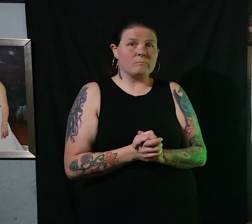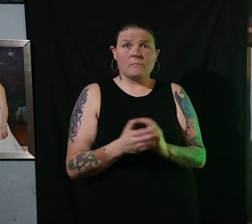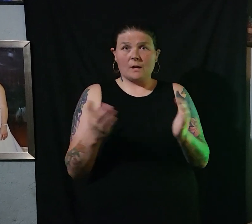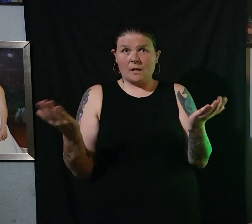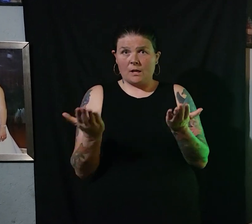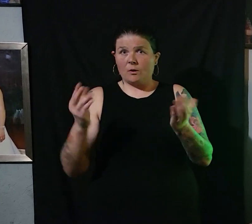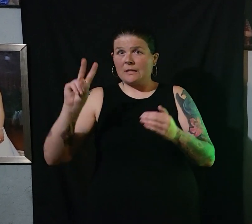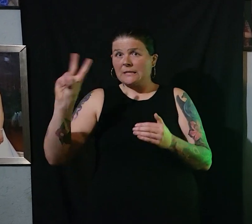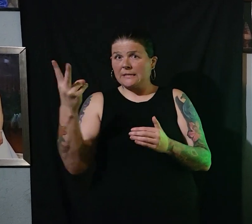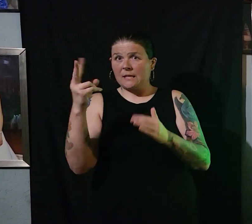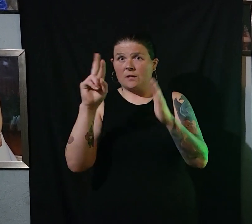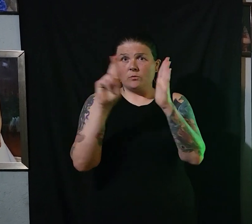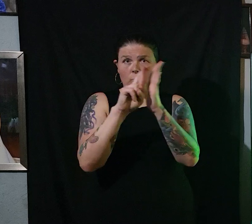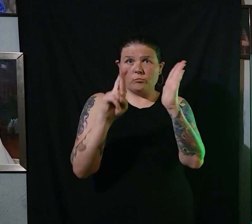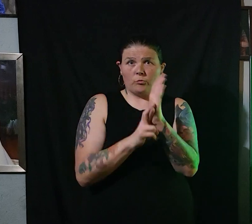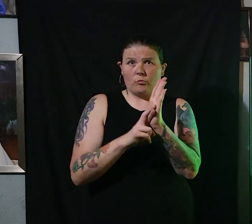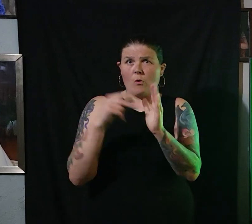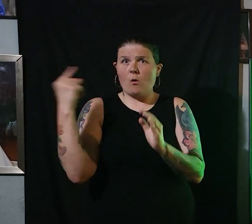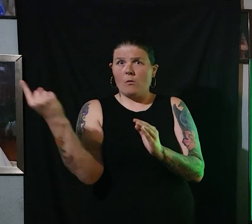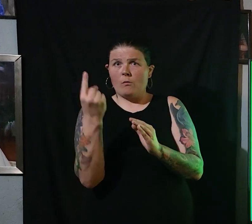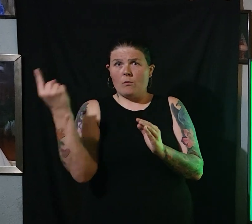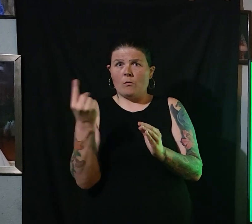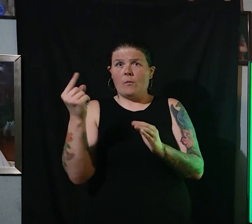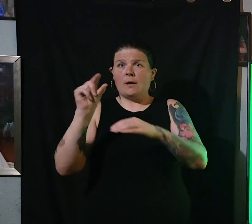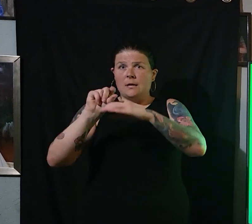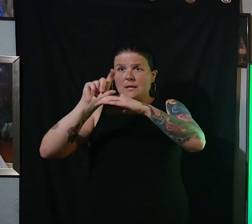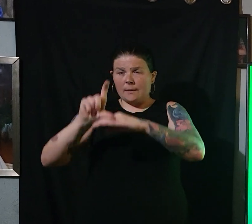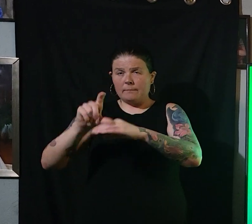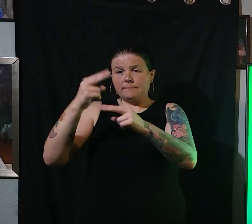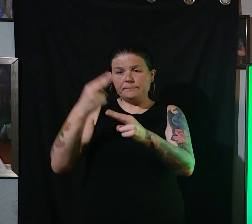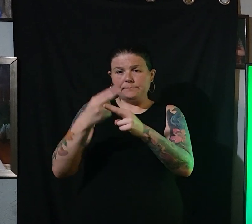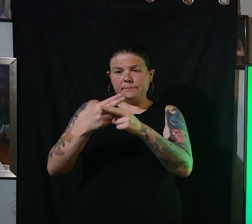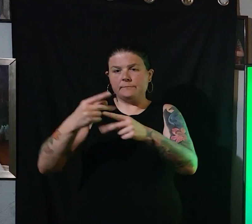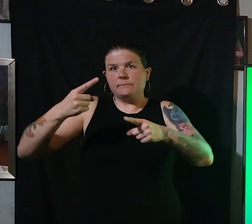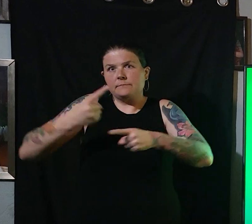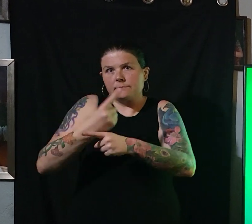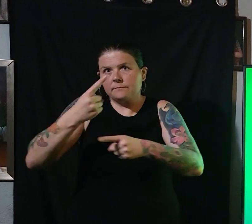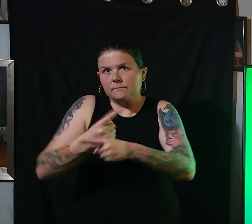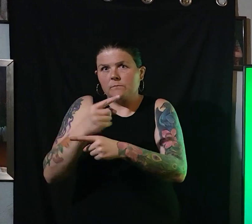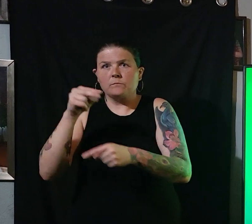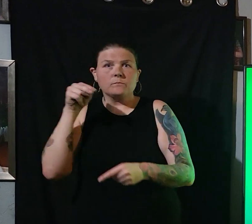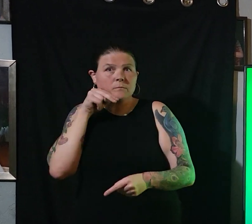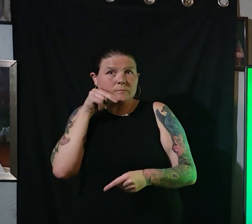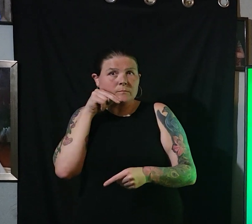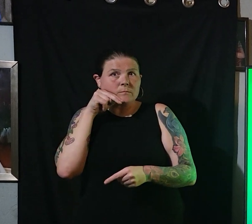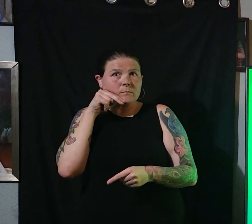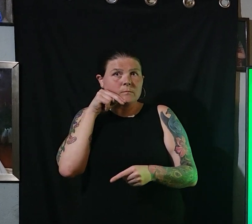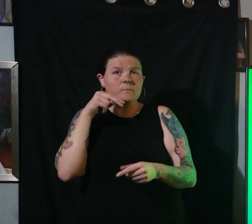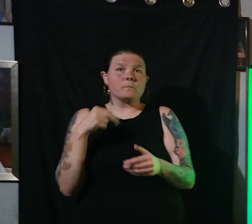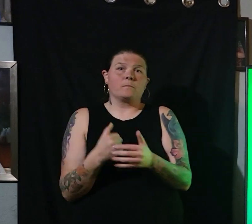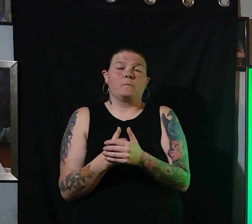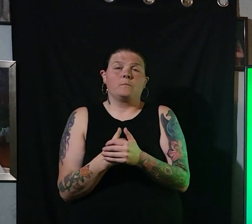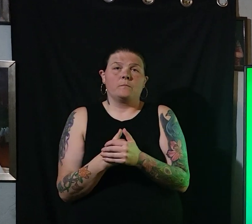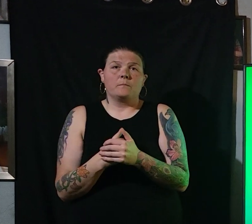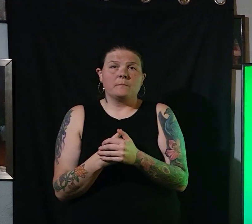Here is the second rule. Always capitalize names and proper nouns.